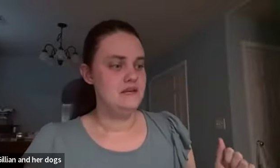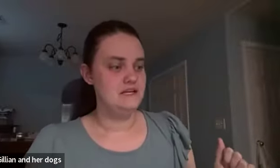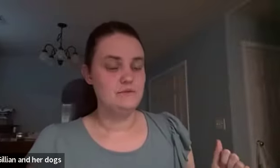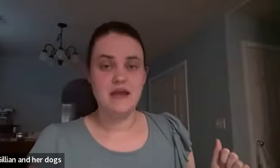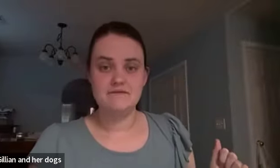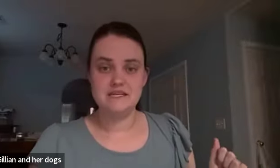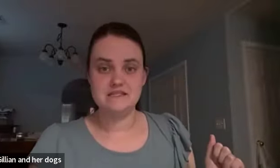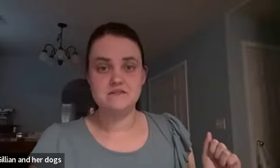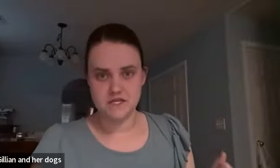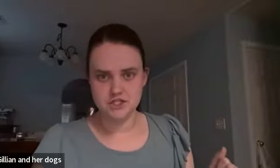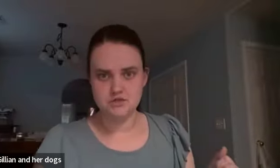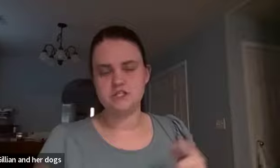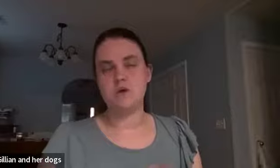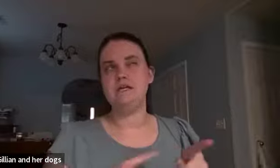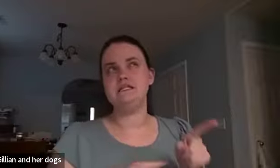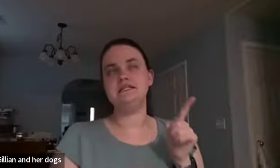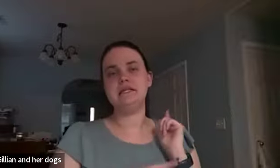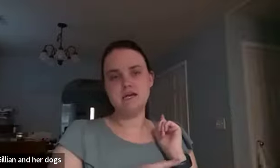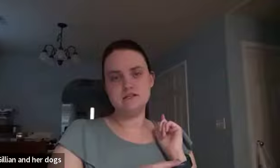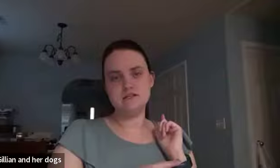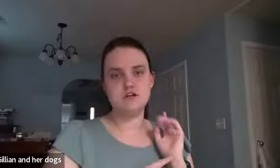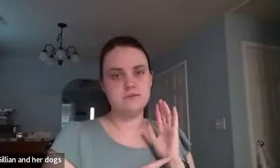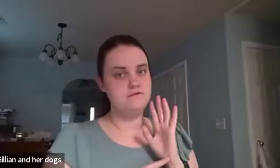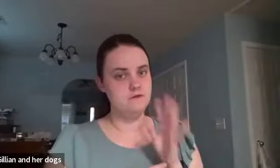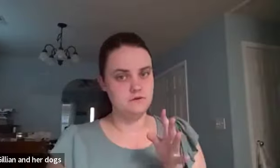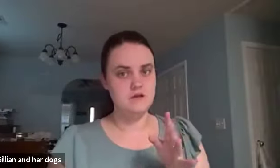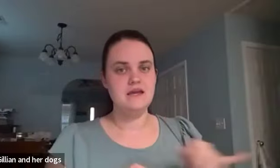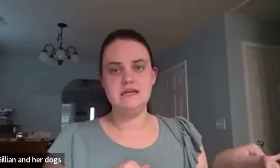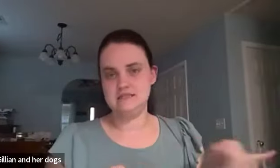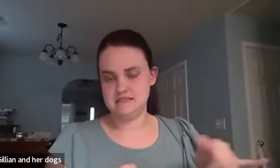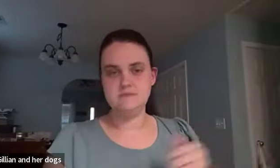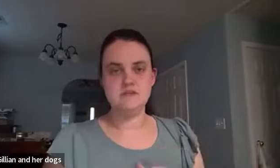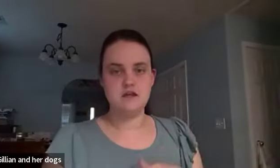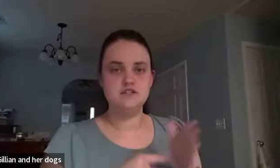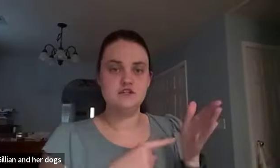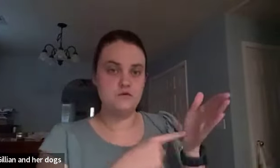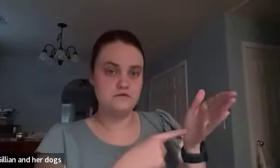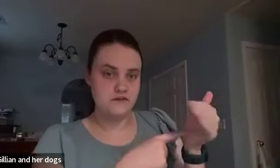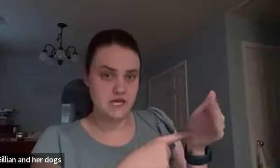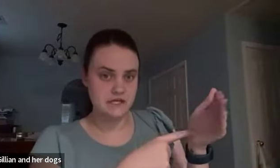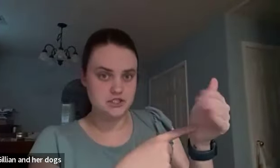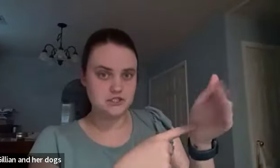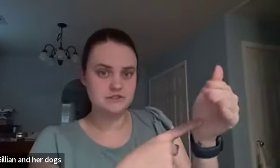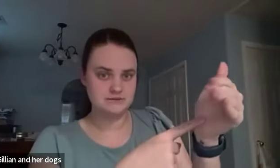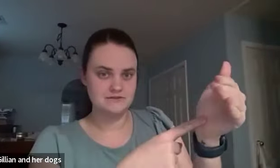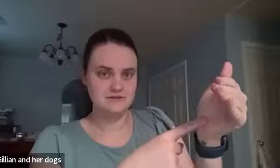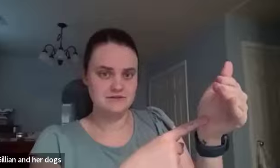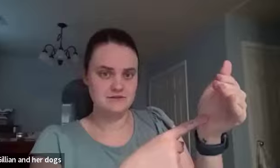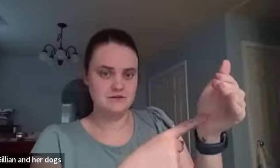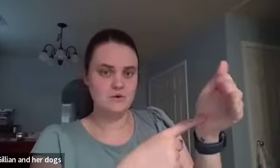The next one we have is fish, which we did last week when we talked about food. It is the same sign. So fish